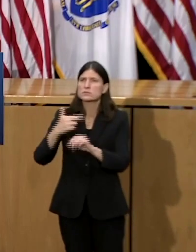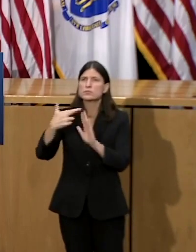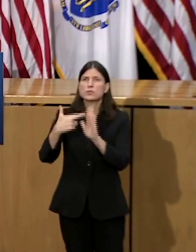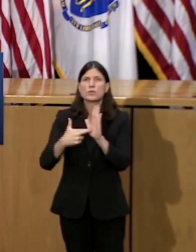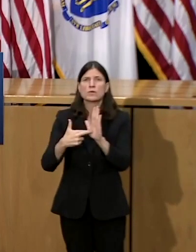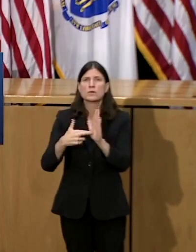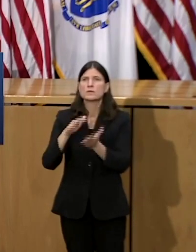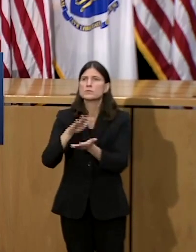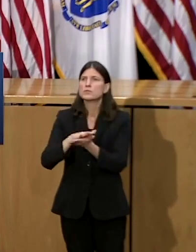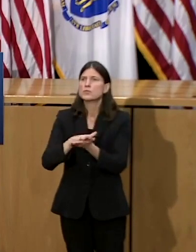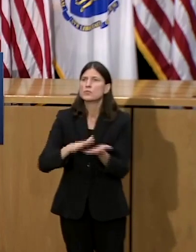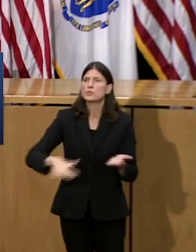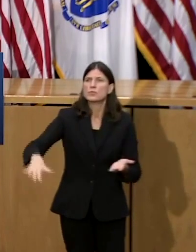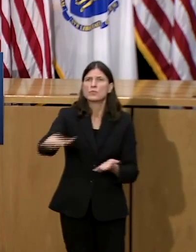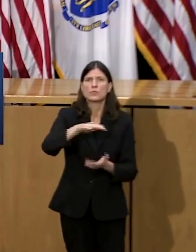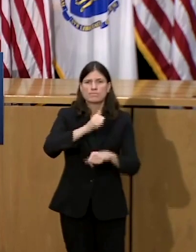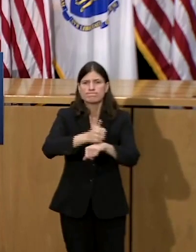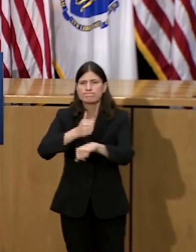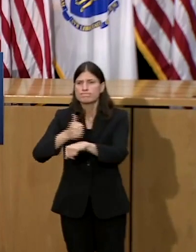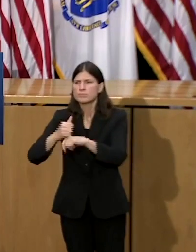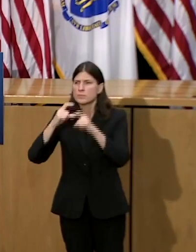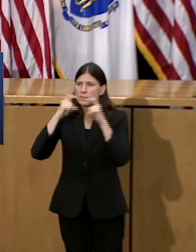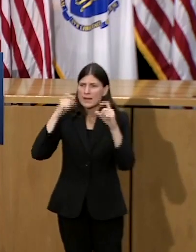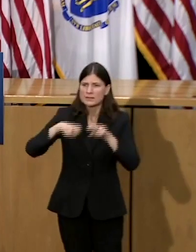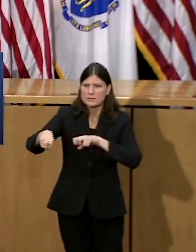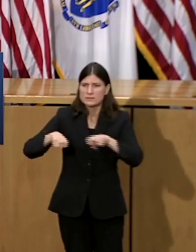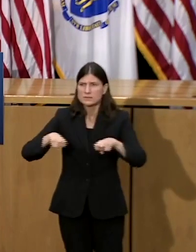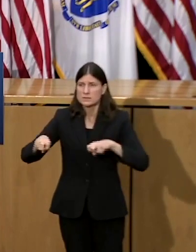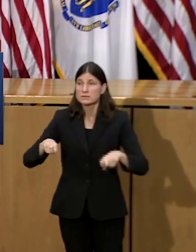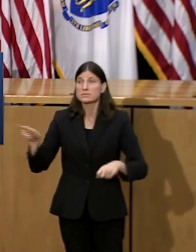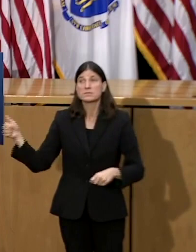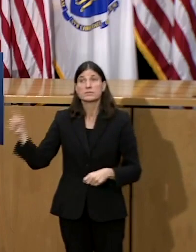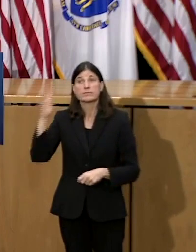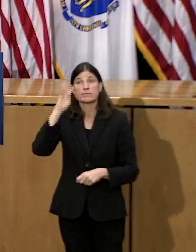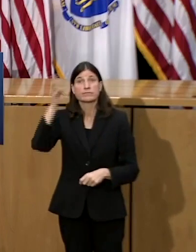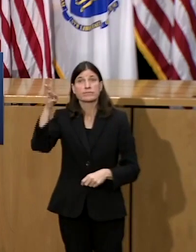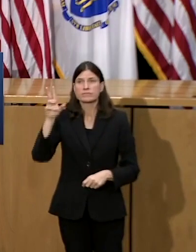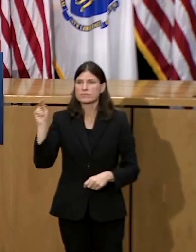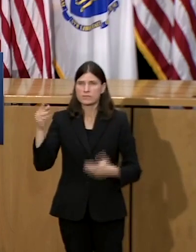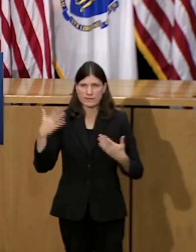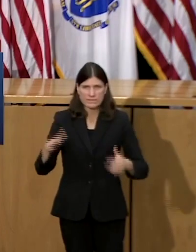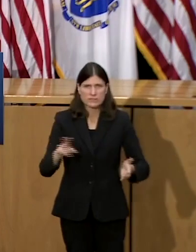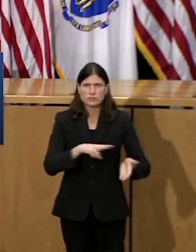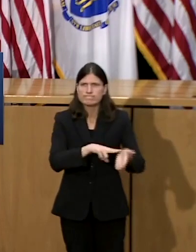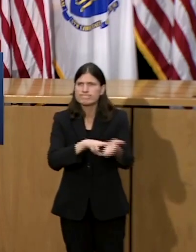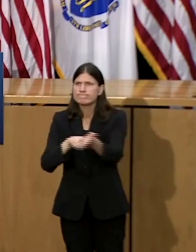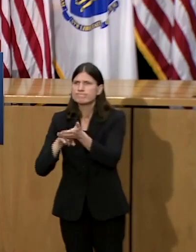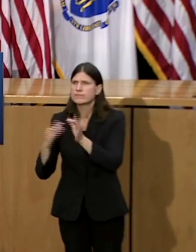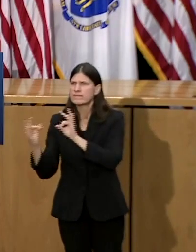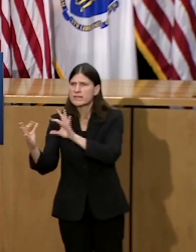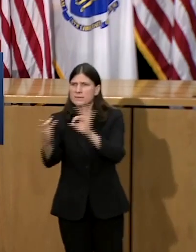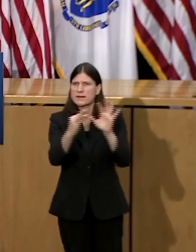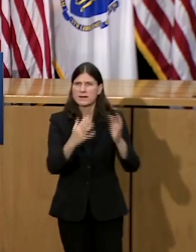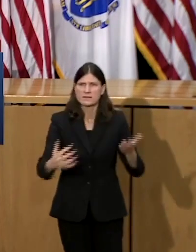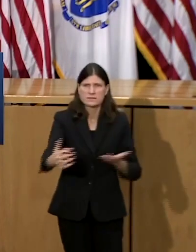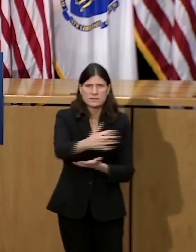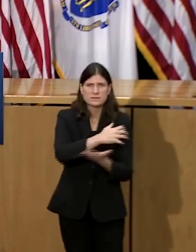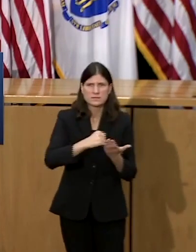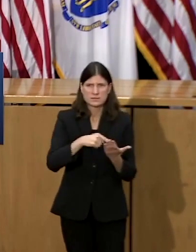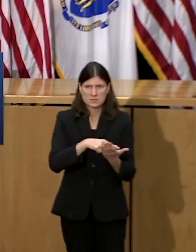changed since then, and we need to act accordingly. We continue to see too many communities with children learning in remote-only